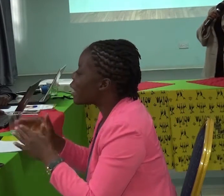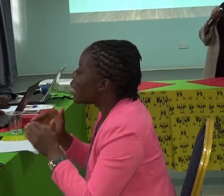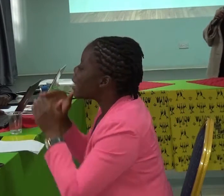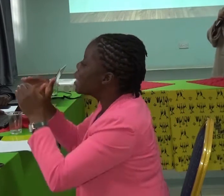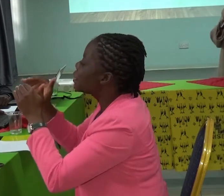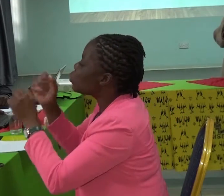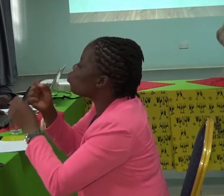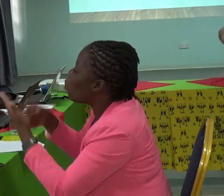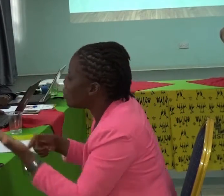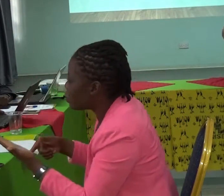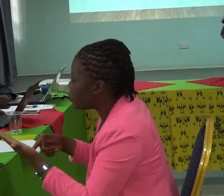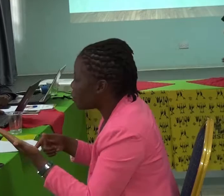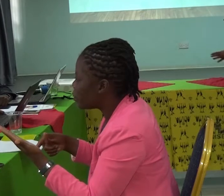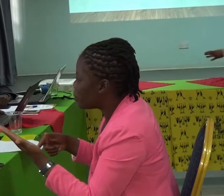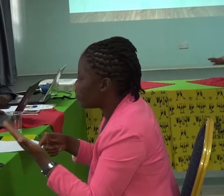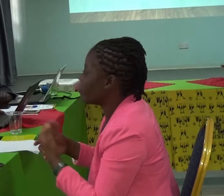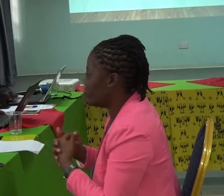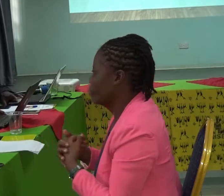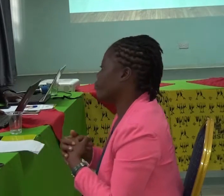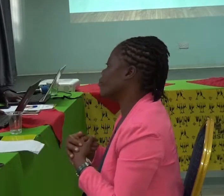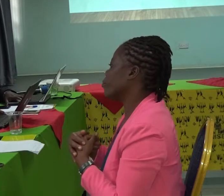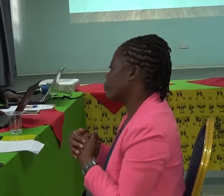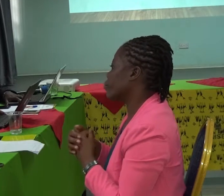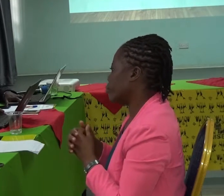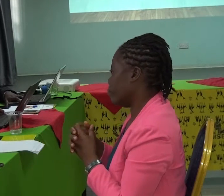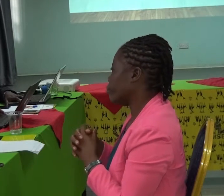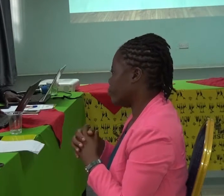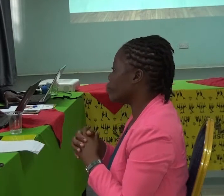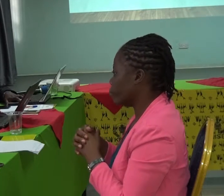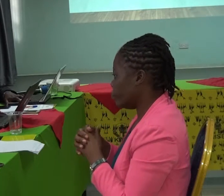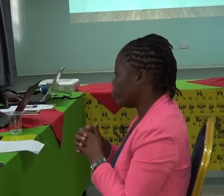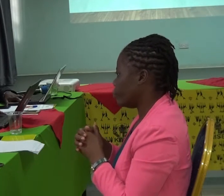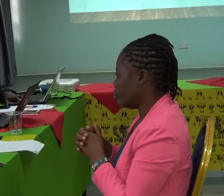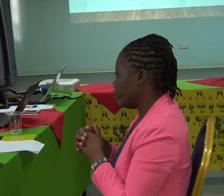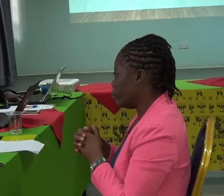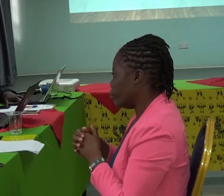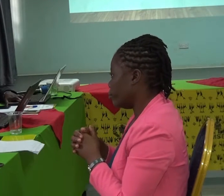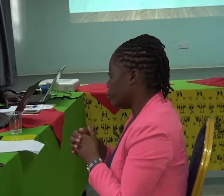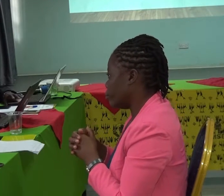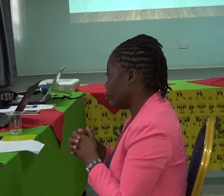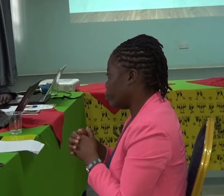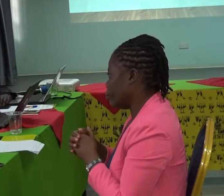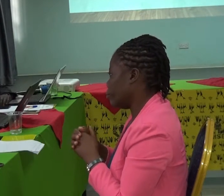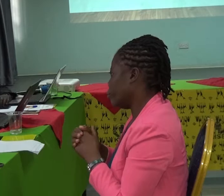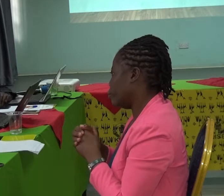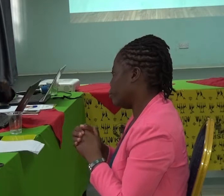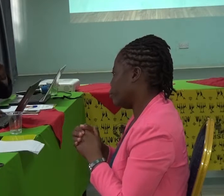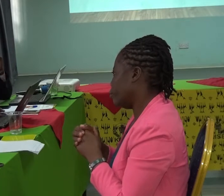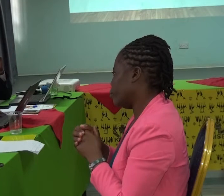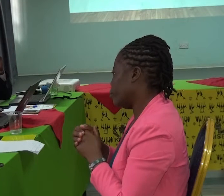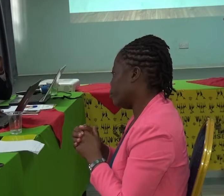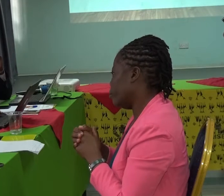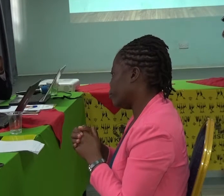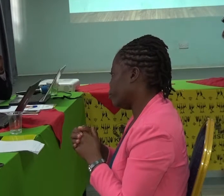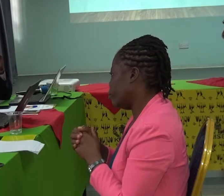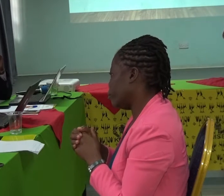SNE. Please carry that as your next message. We are saying a number of CWDs are accessing higher